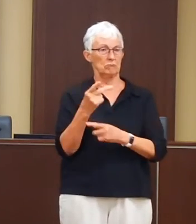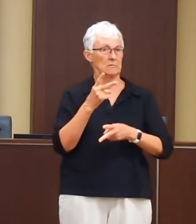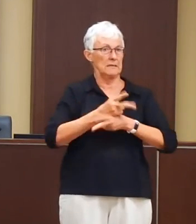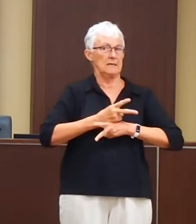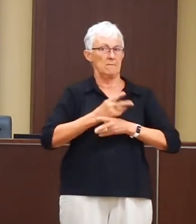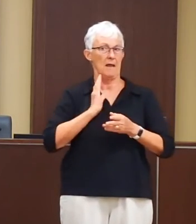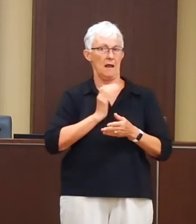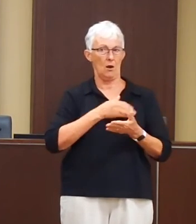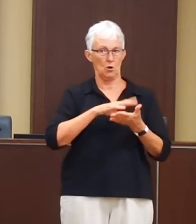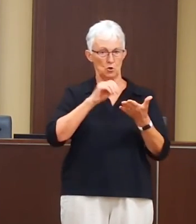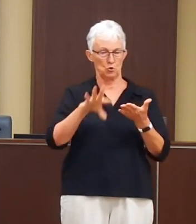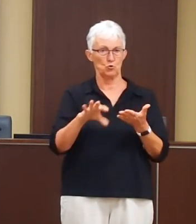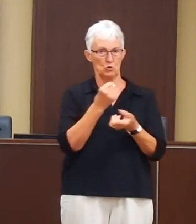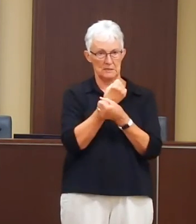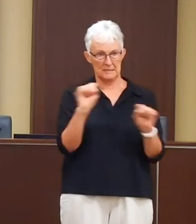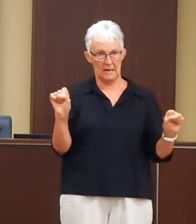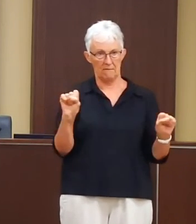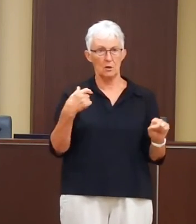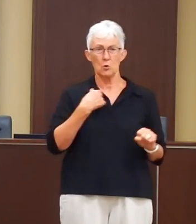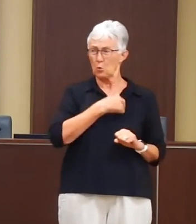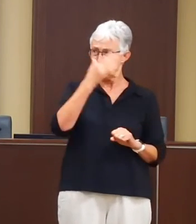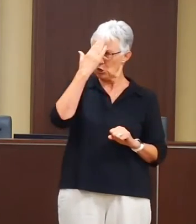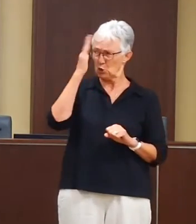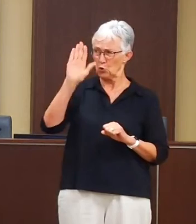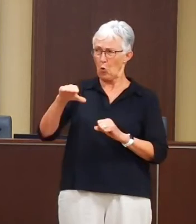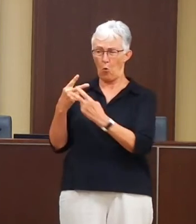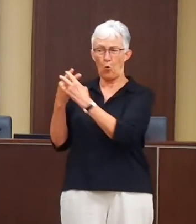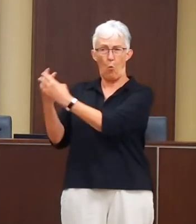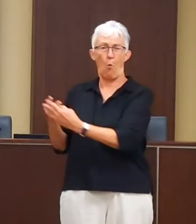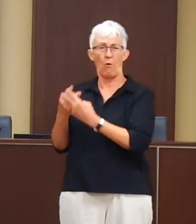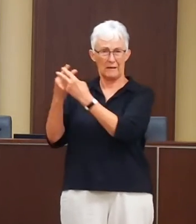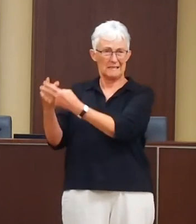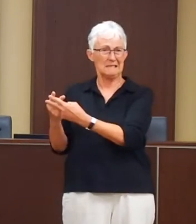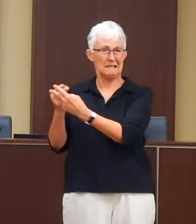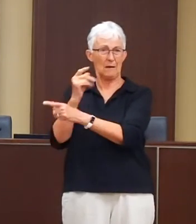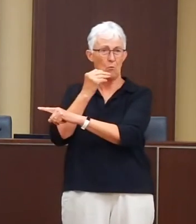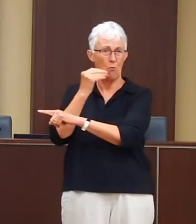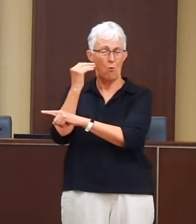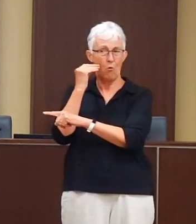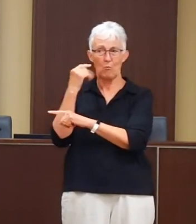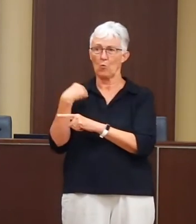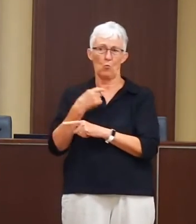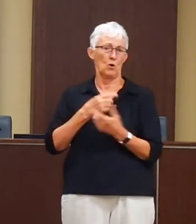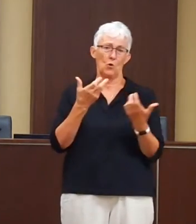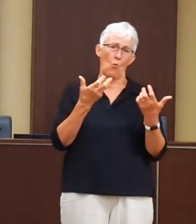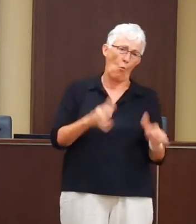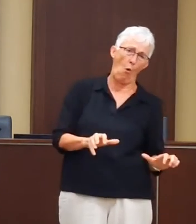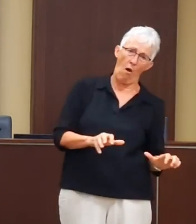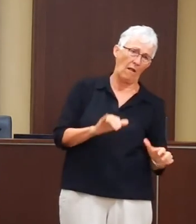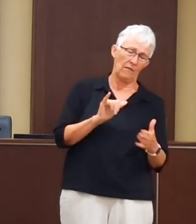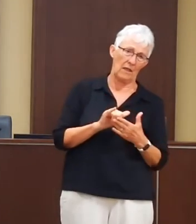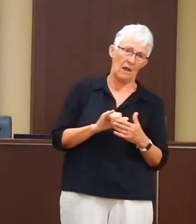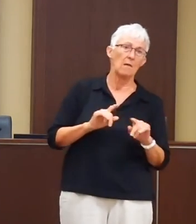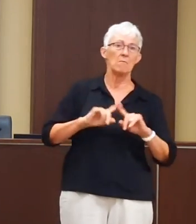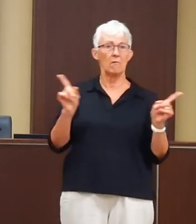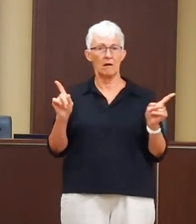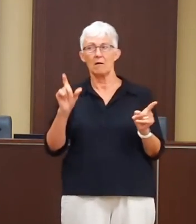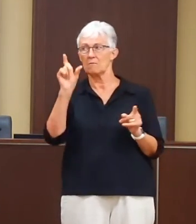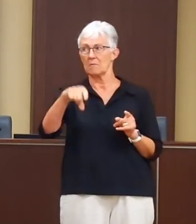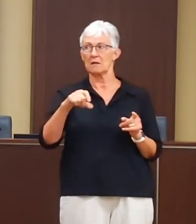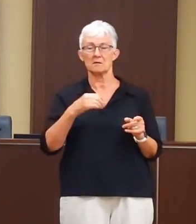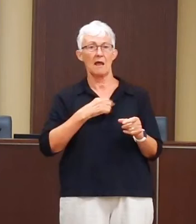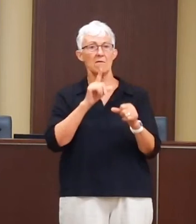exclusion is something that nobody wants, but we also have to have a commitment to all